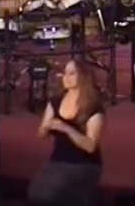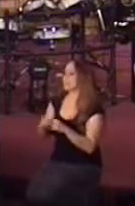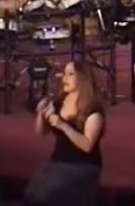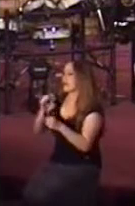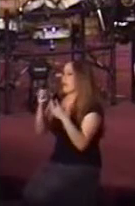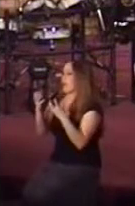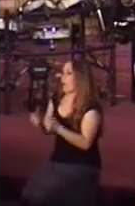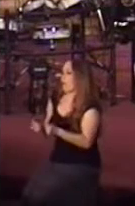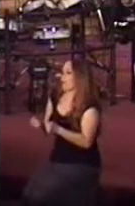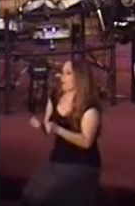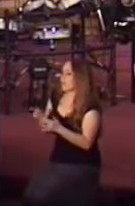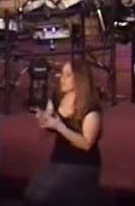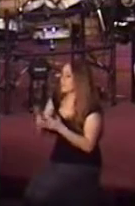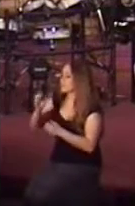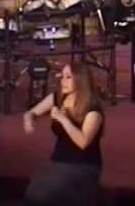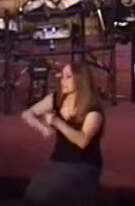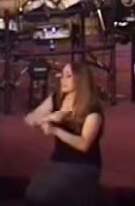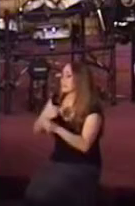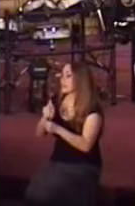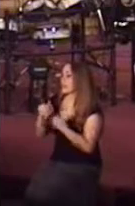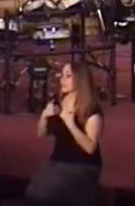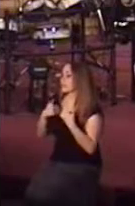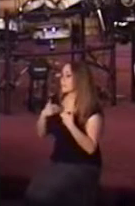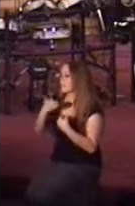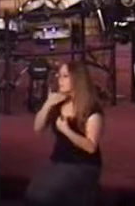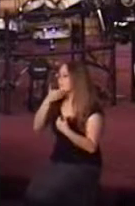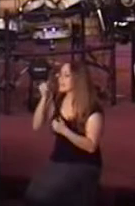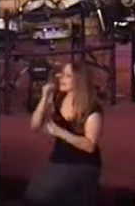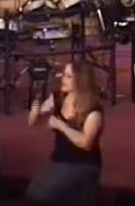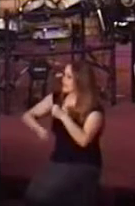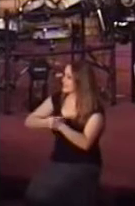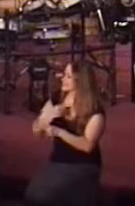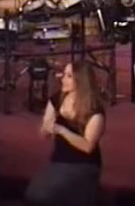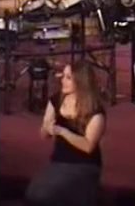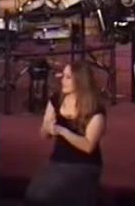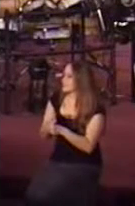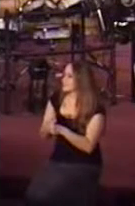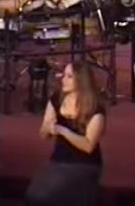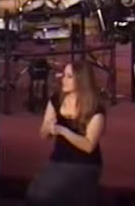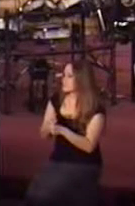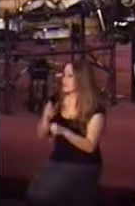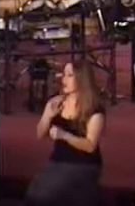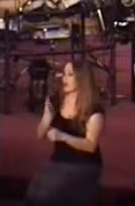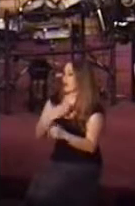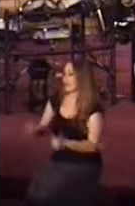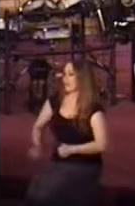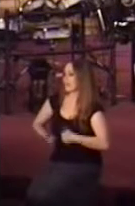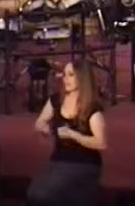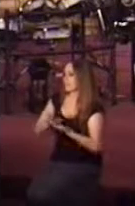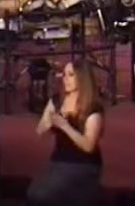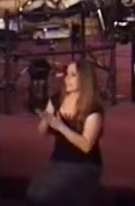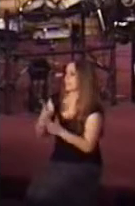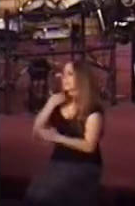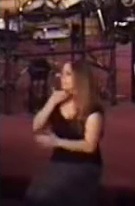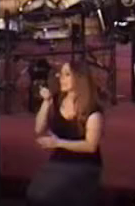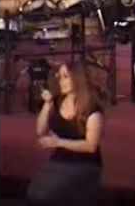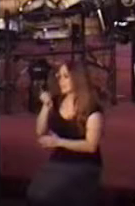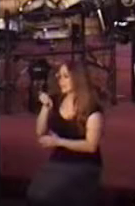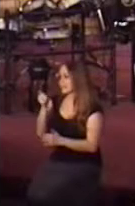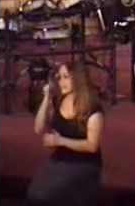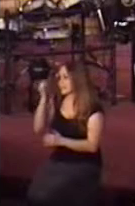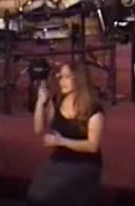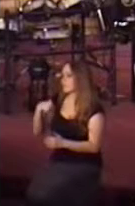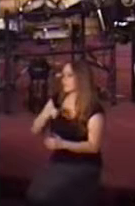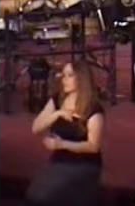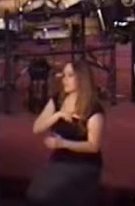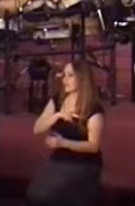the 2016 year, I feel like we could have just a better year. I feel like our lives could just be better if we ourselves